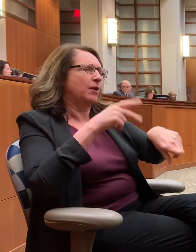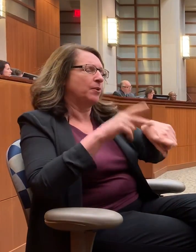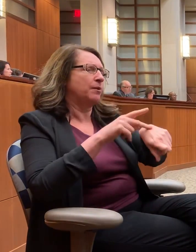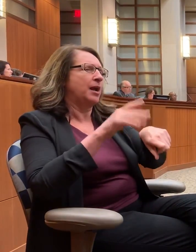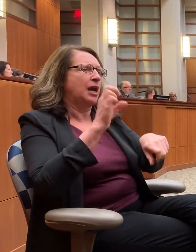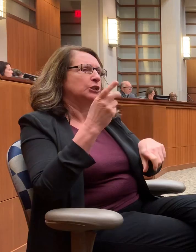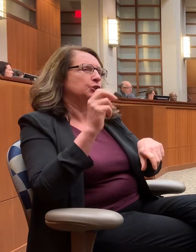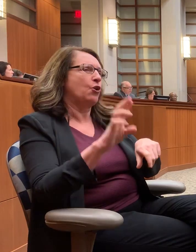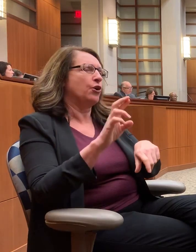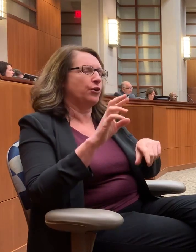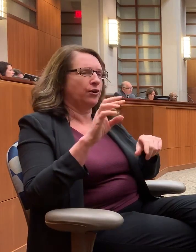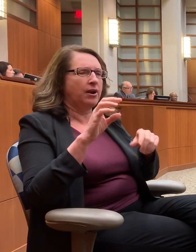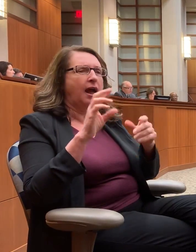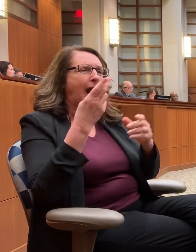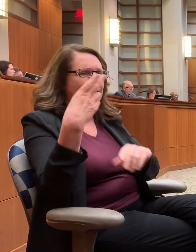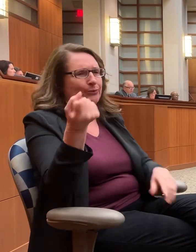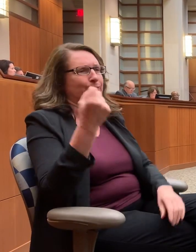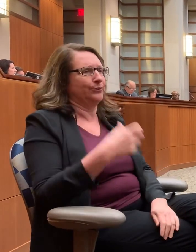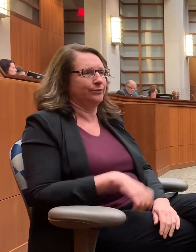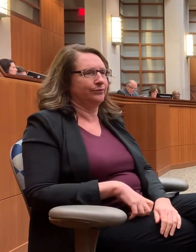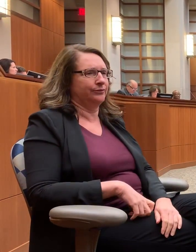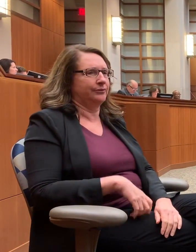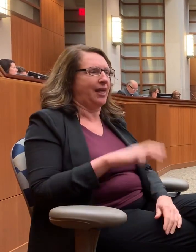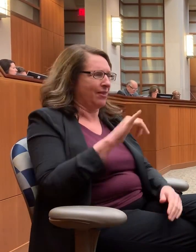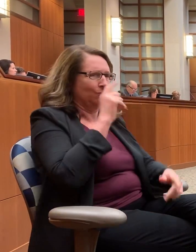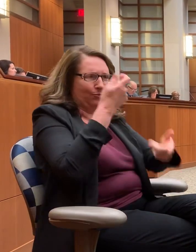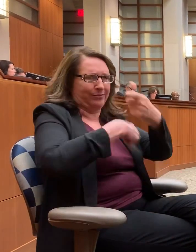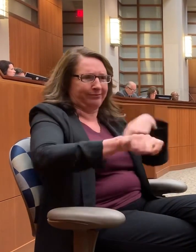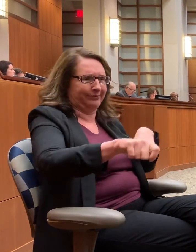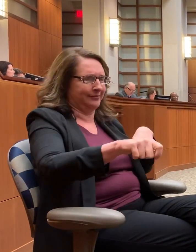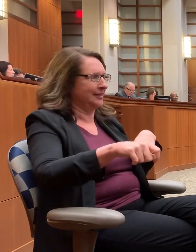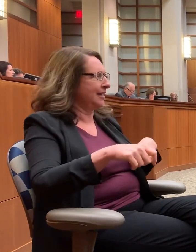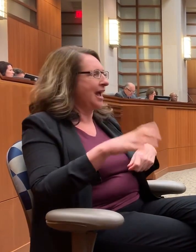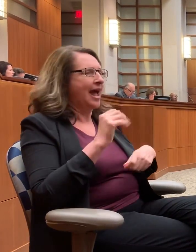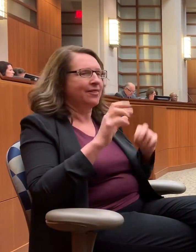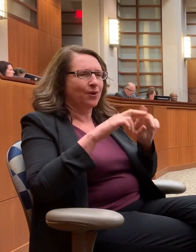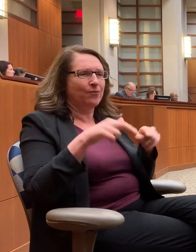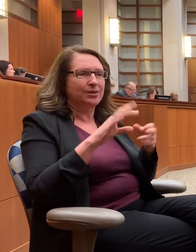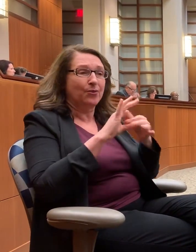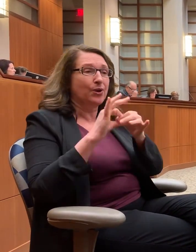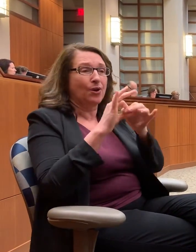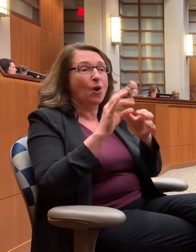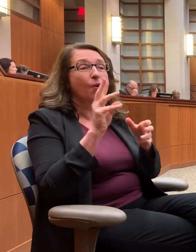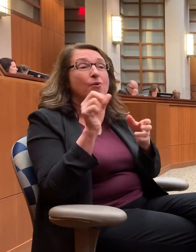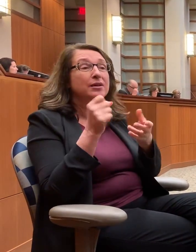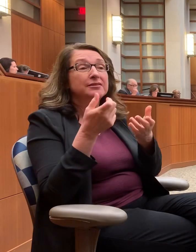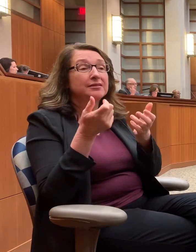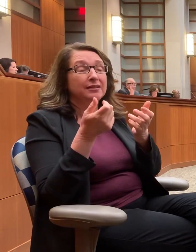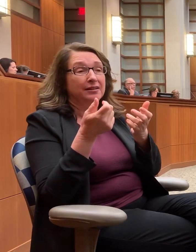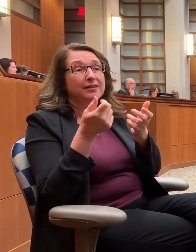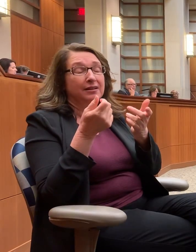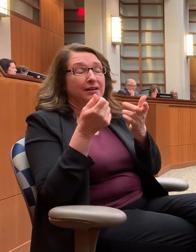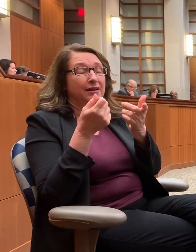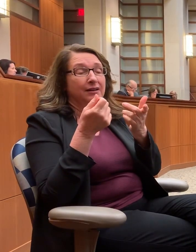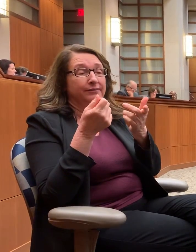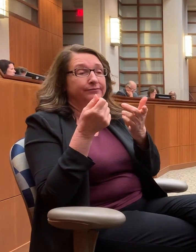at a charter high school. And his regional coordination was with